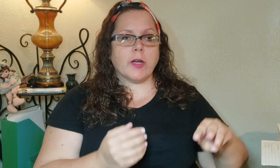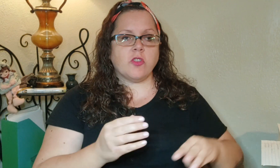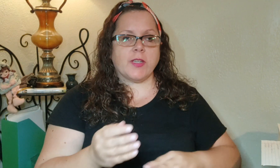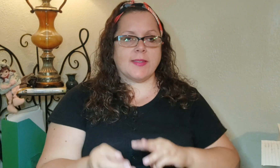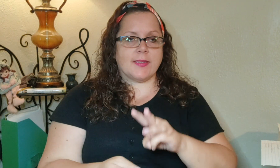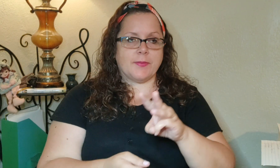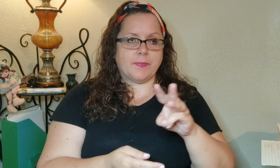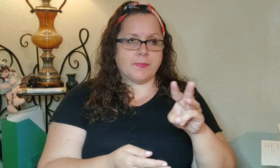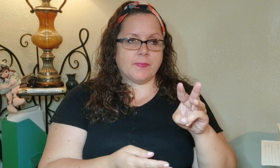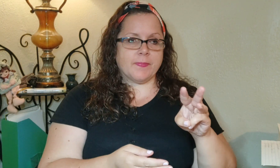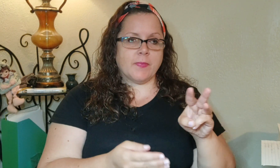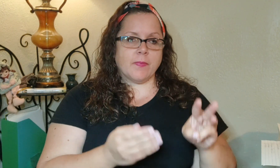Washington.